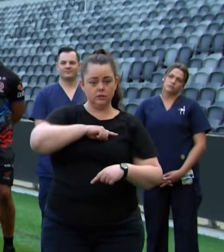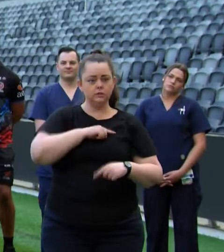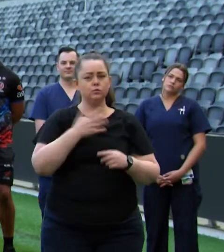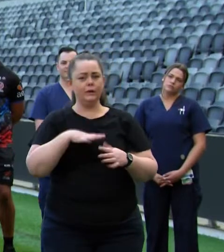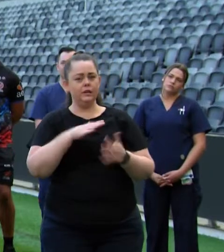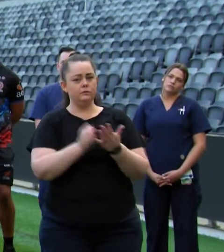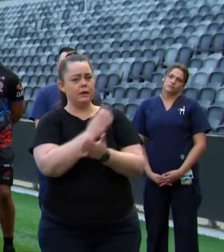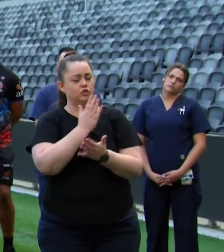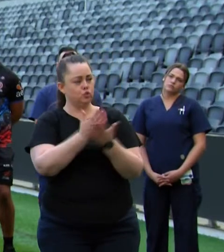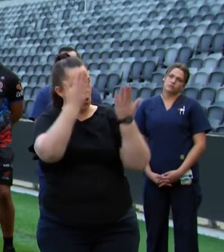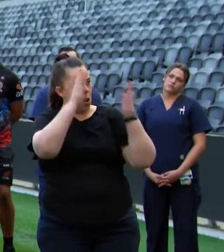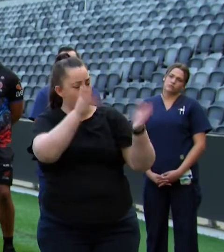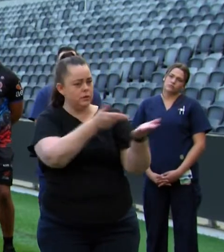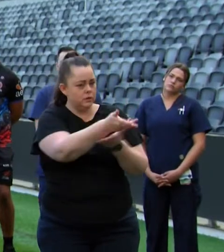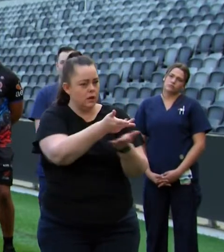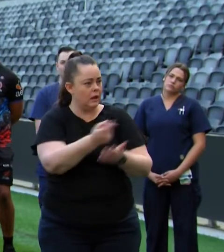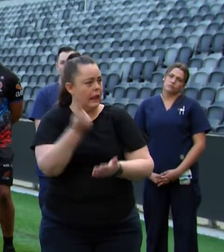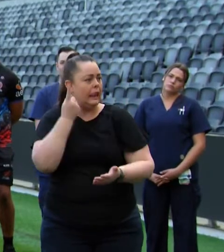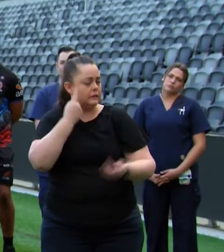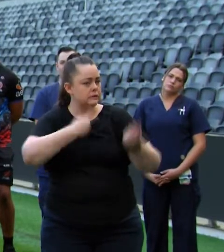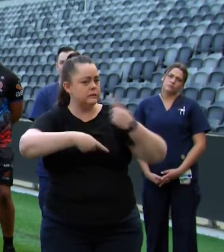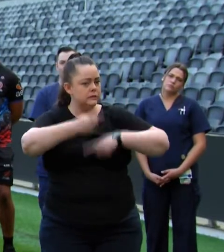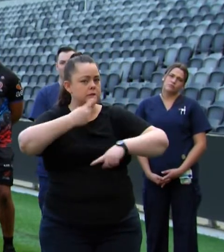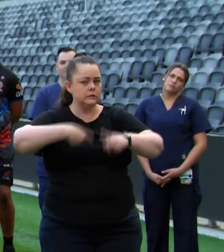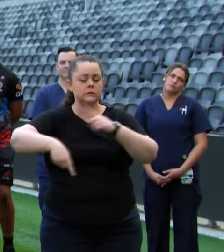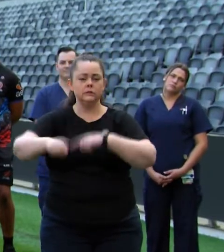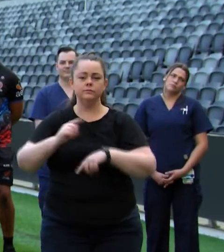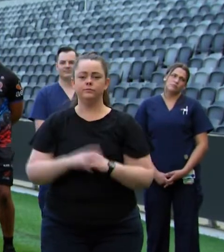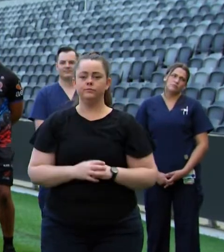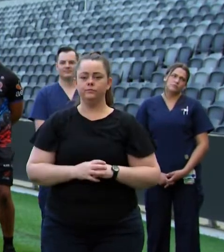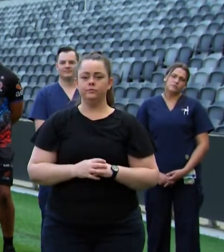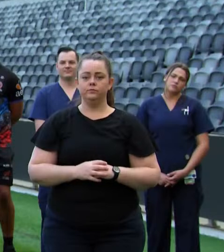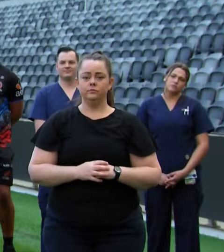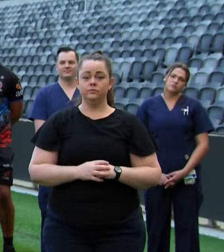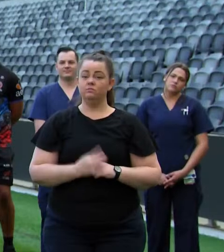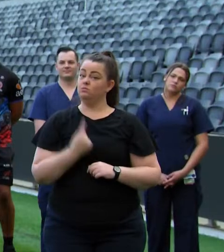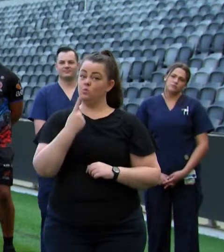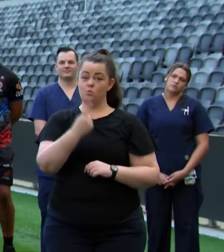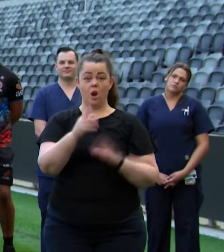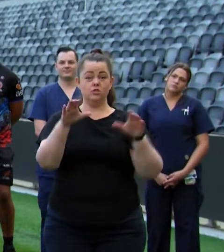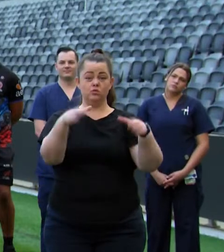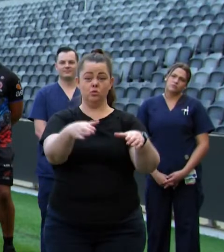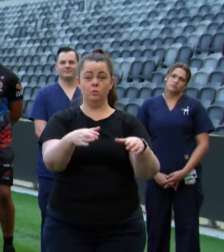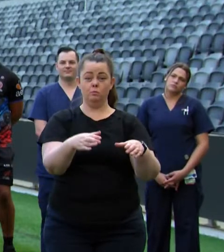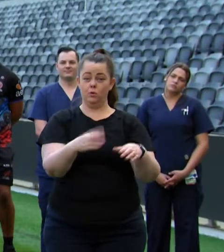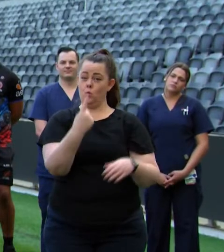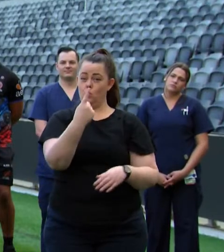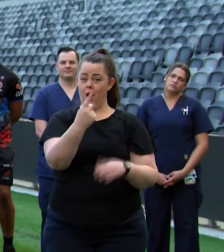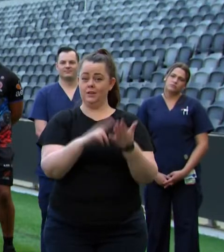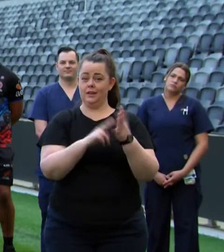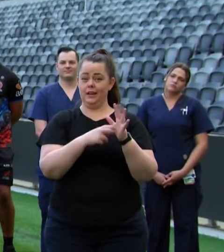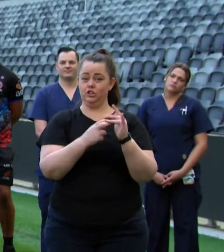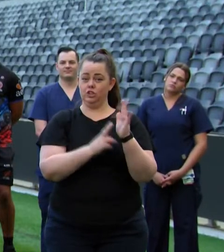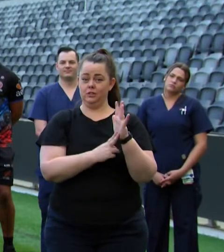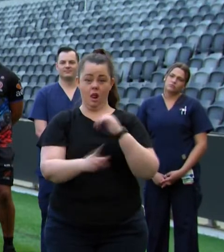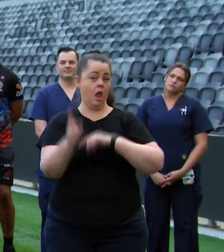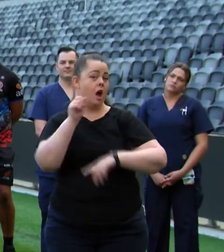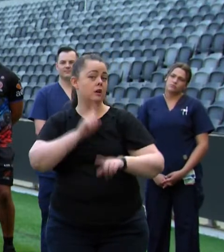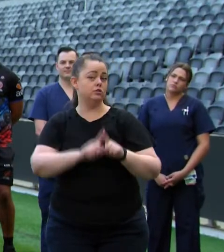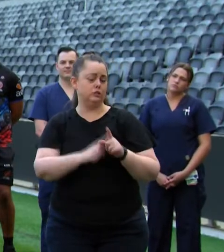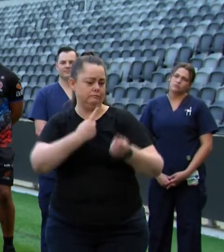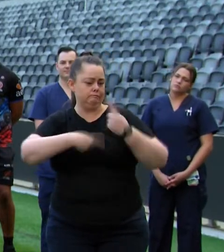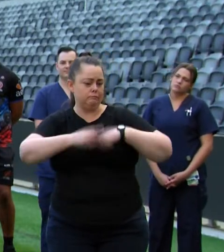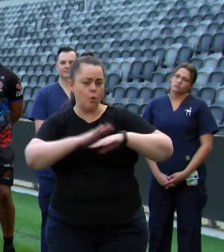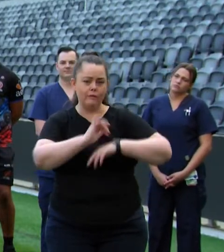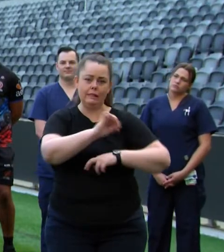me last year on a whole range of policies that I'll consider, and if there is merit, we will deliver. What we